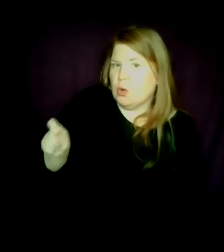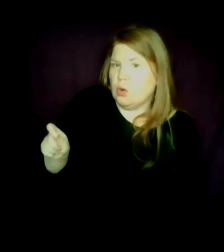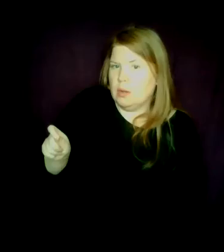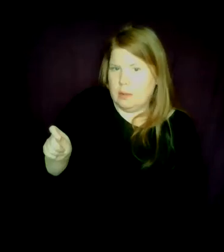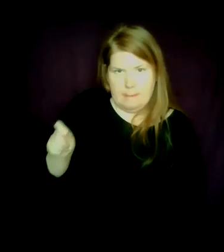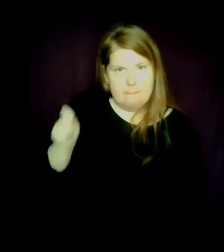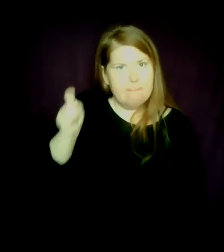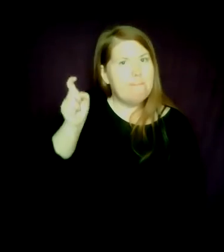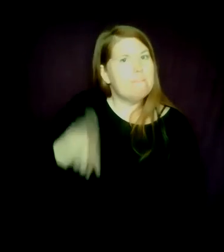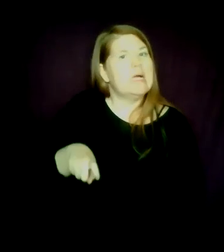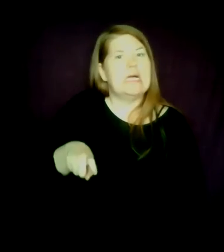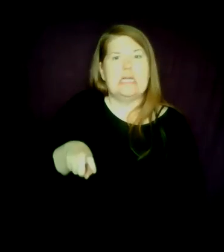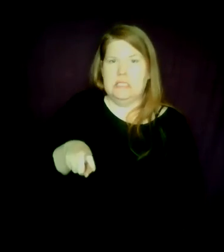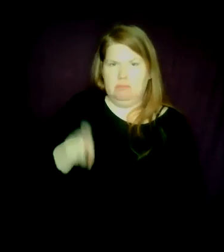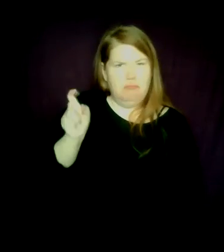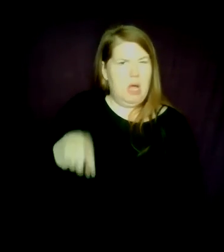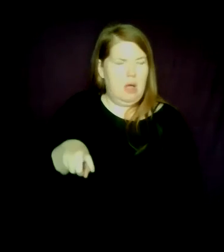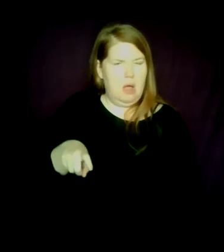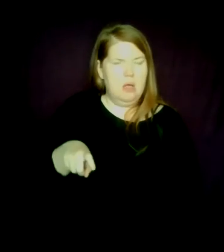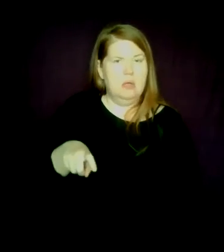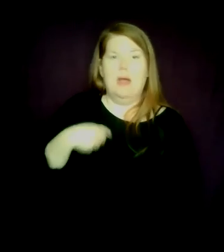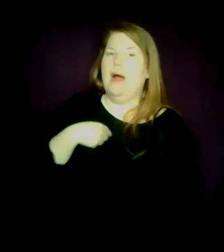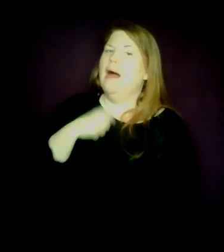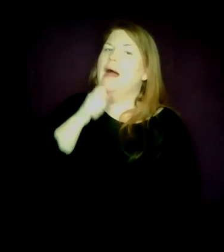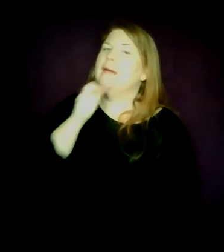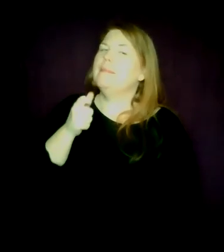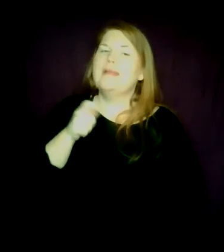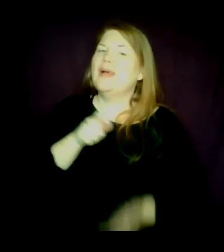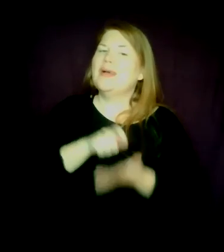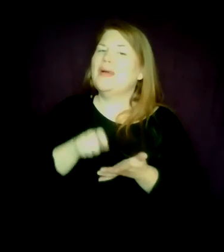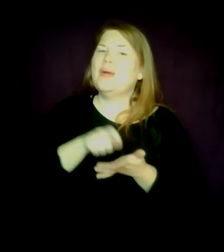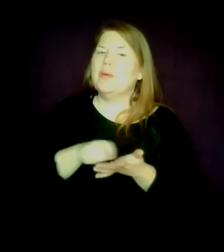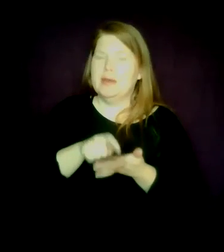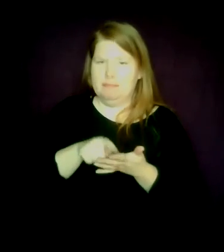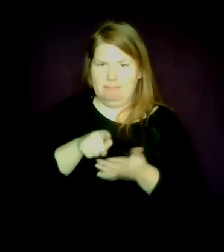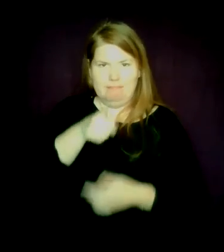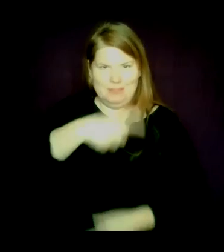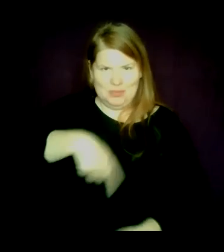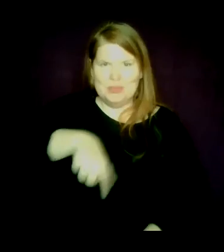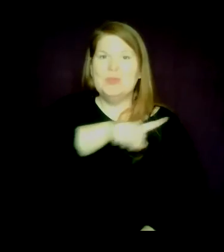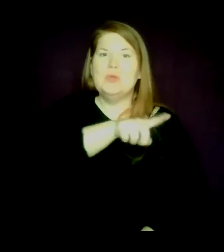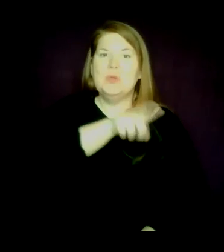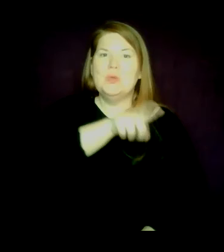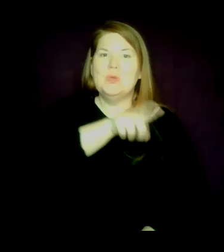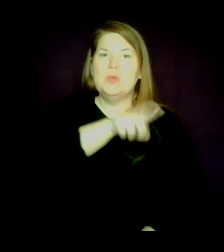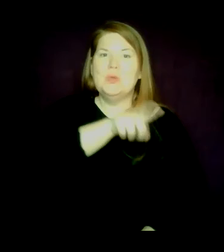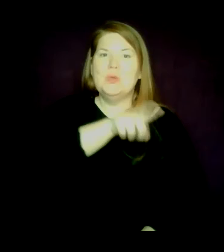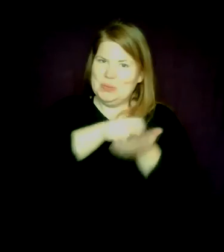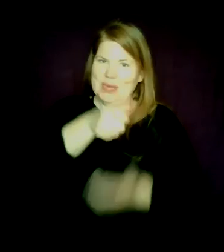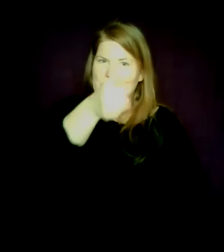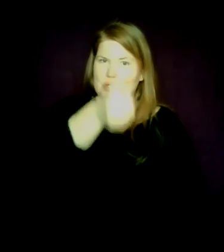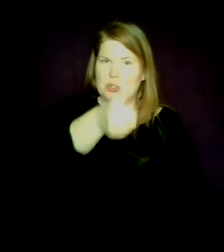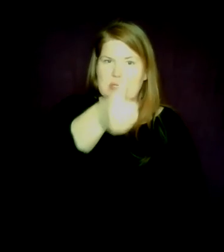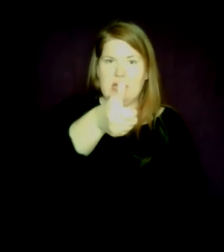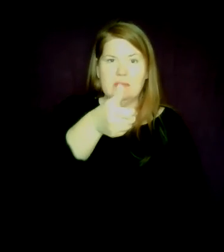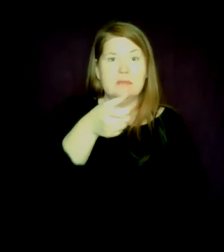write it. If you want to upload a picture of what you do to Google Classroom so we can see, you can. Or